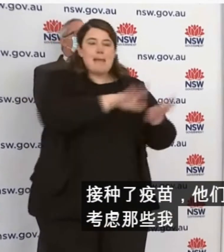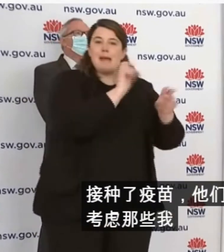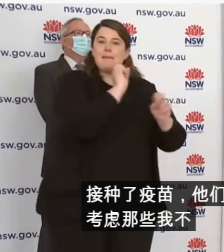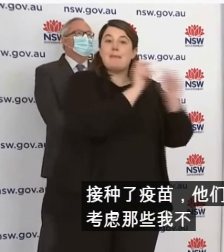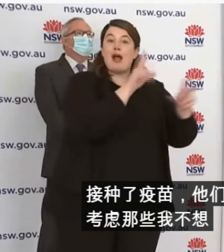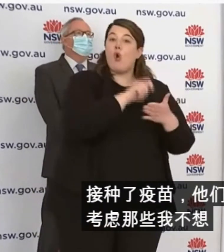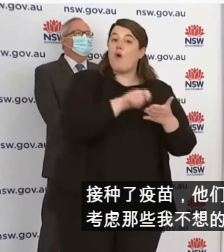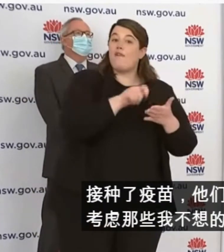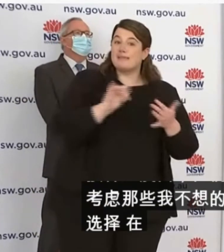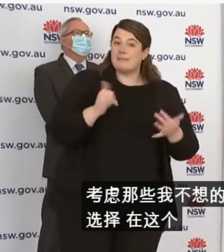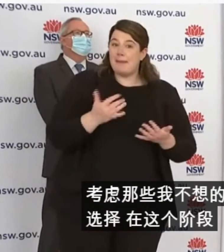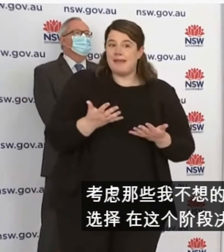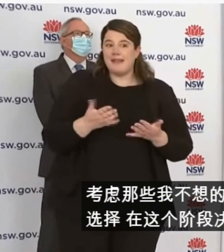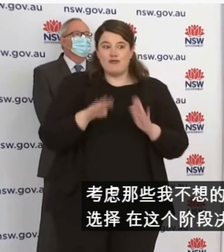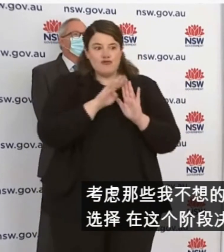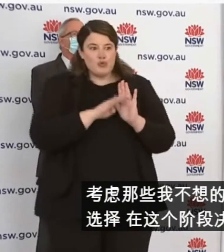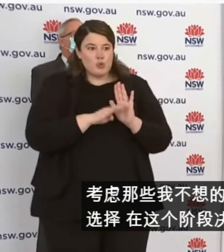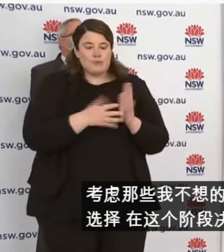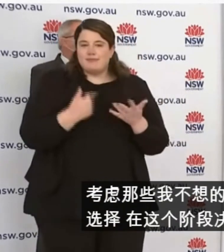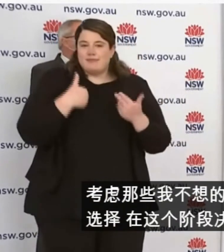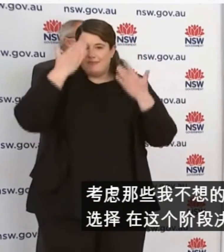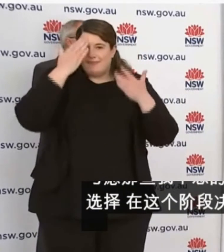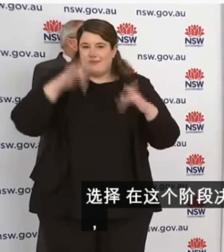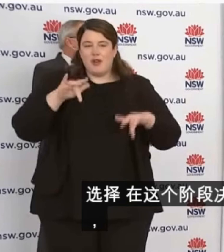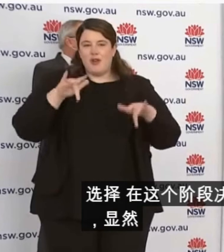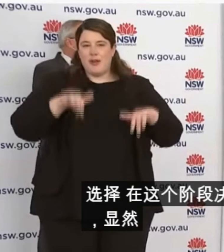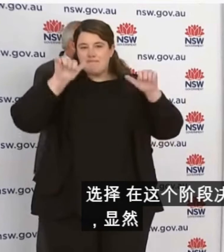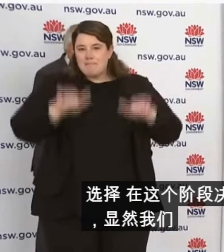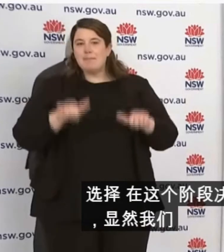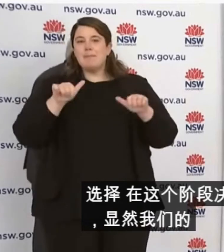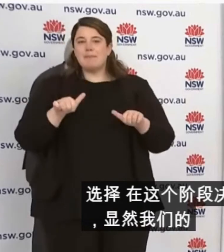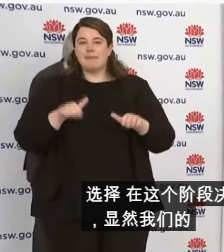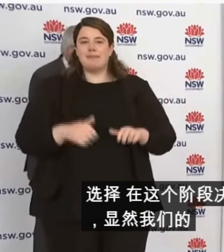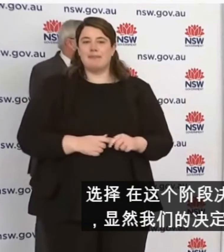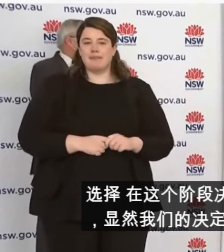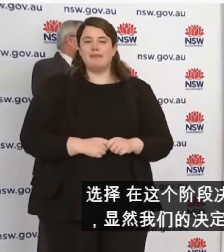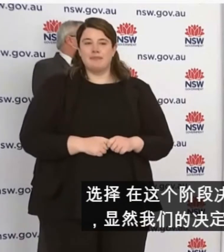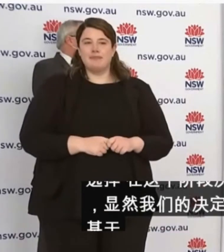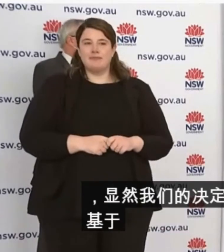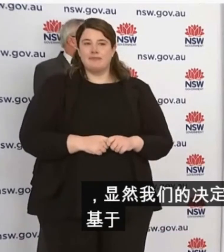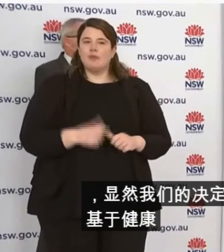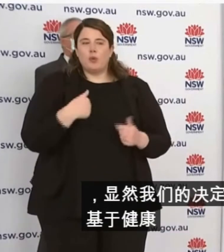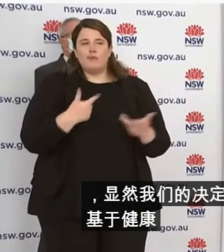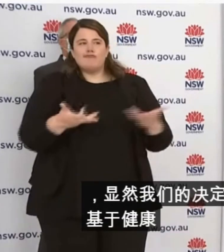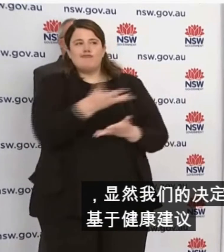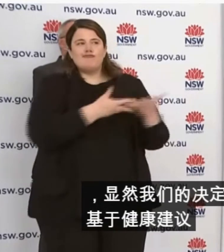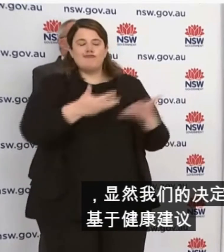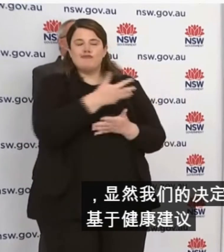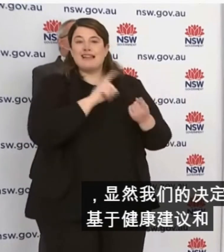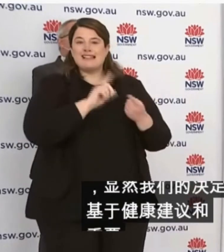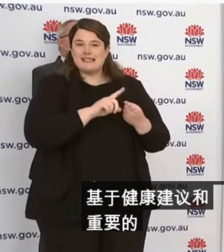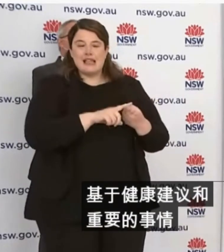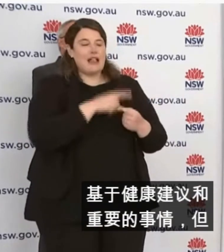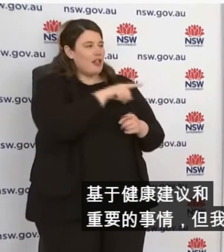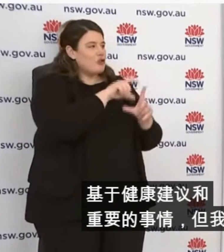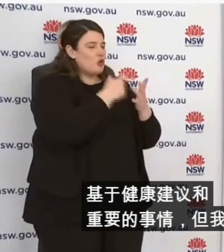considering those options. I don't want to rule anything in or out at this stage. And obviously our decisions will be based on health advice and what